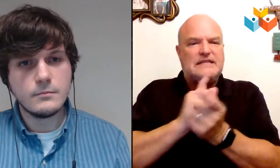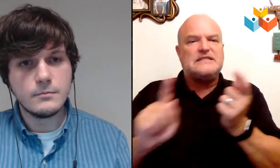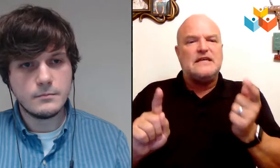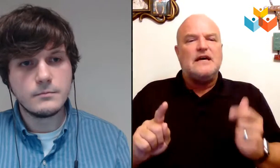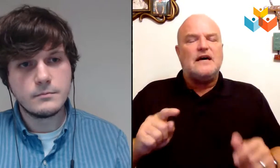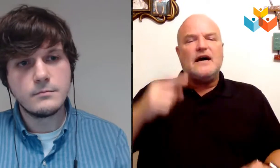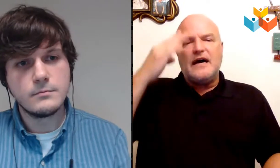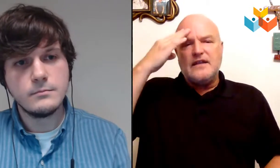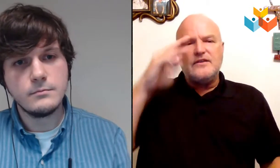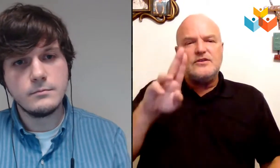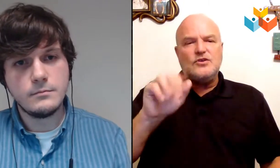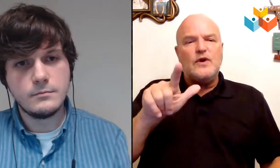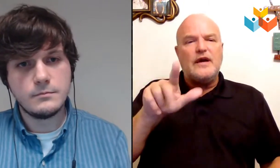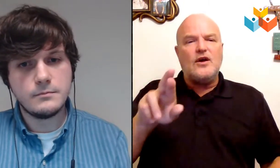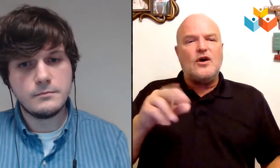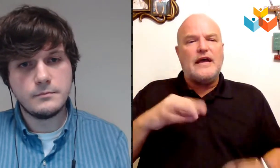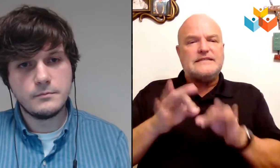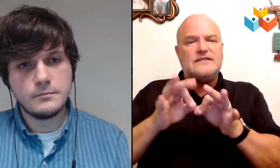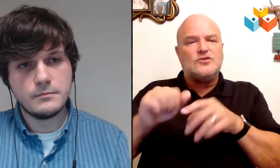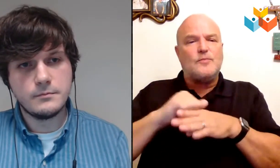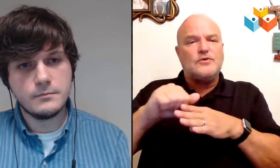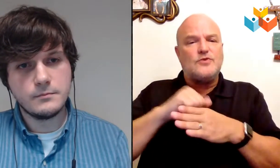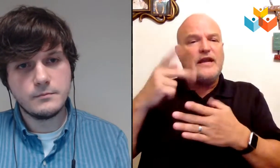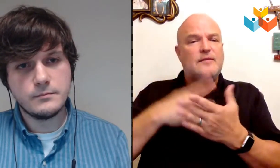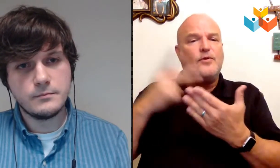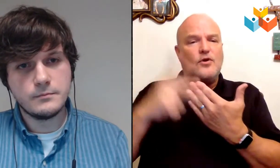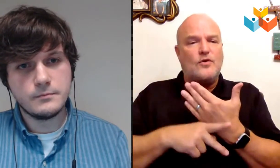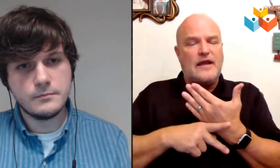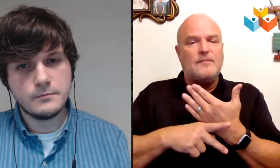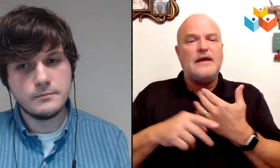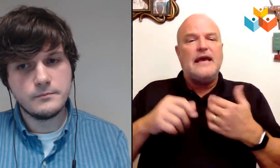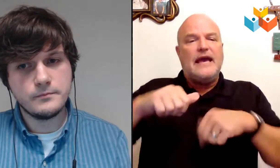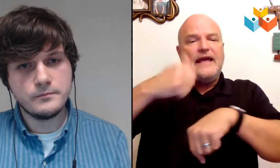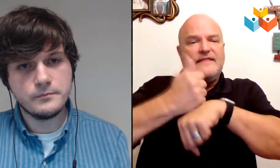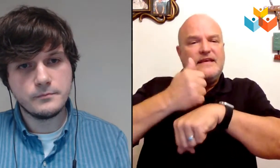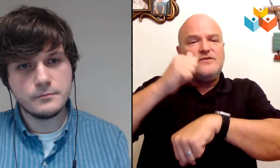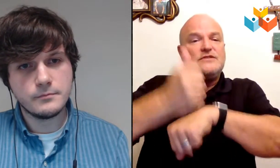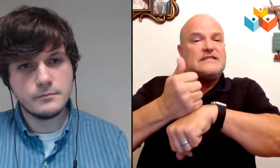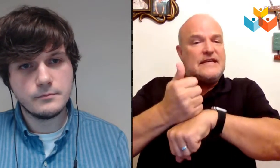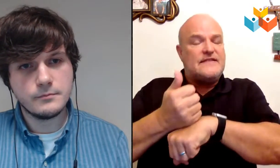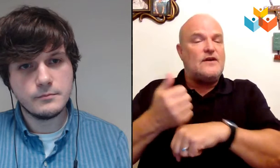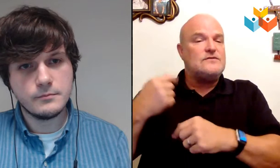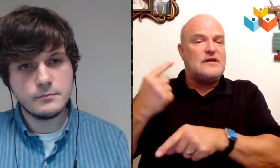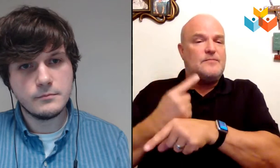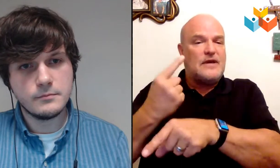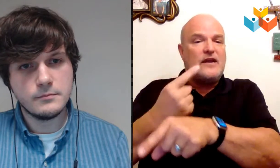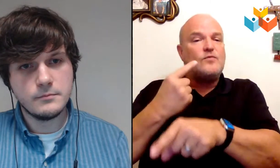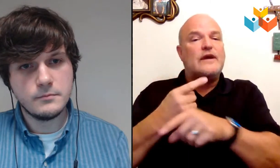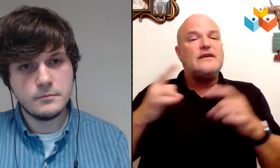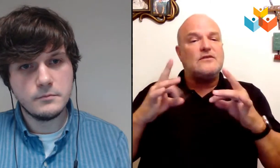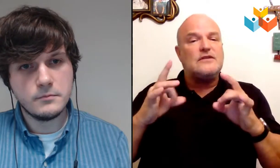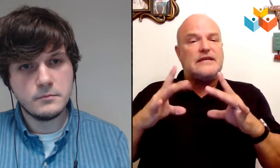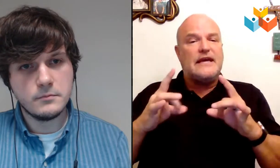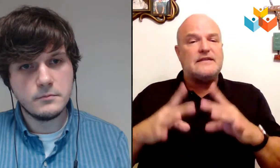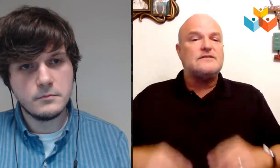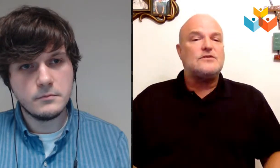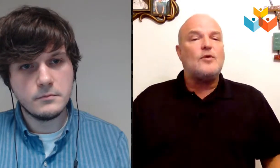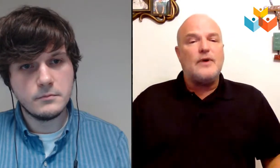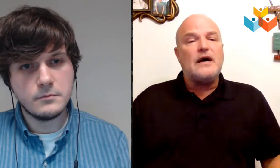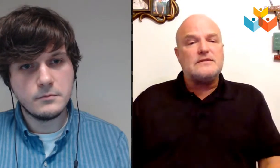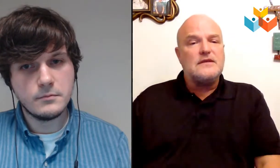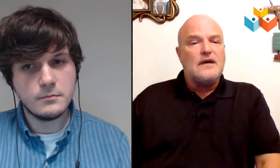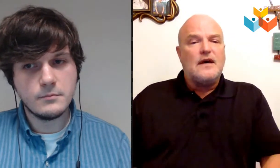and greet. I know that UALR has the interpreter training program, and they used to set those up kind of regularly